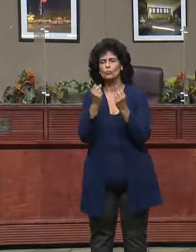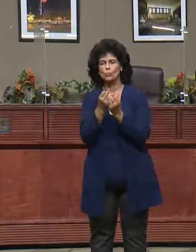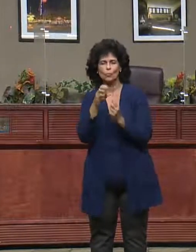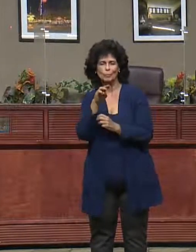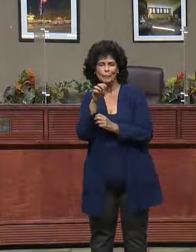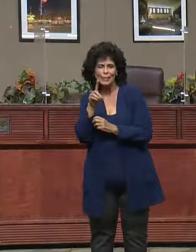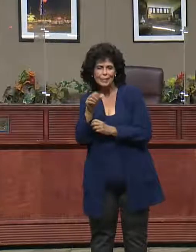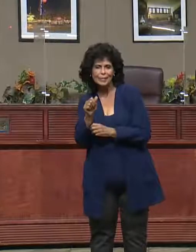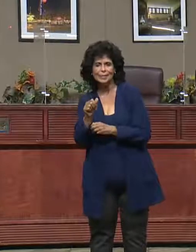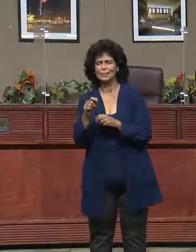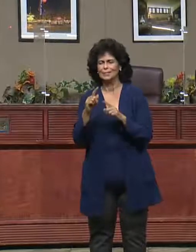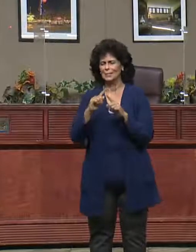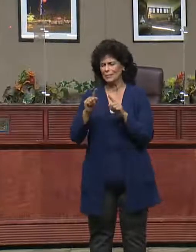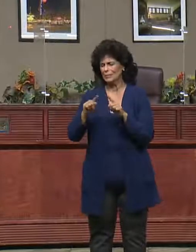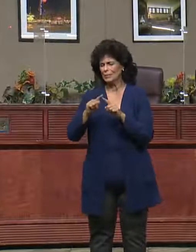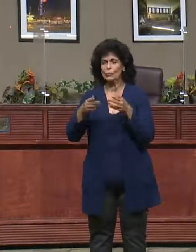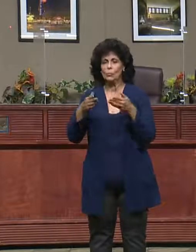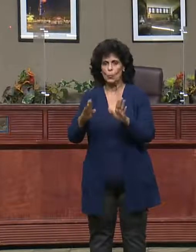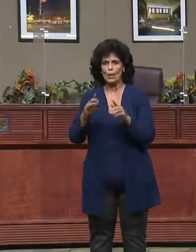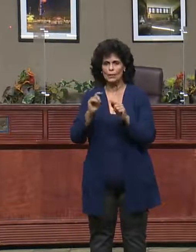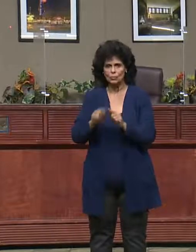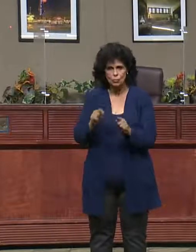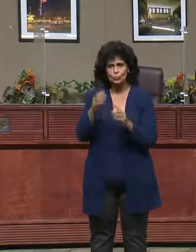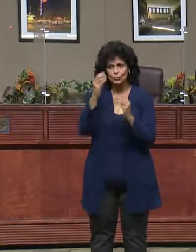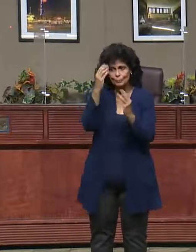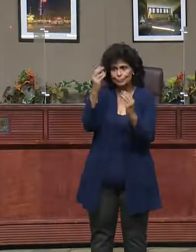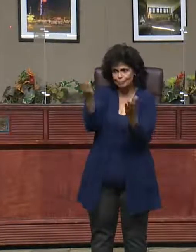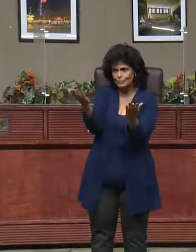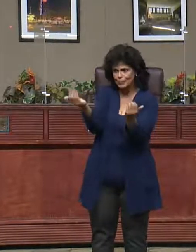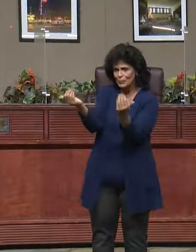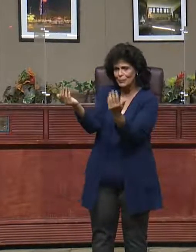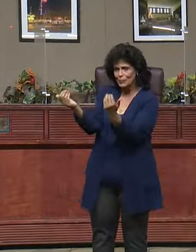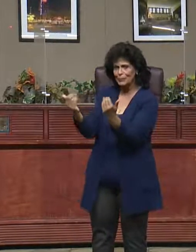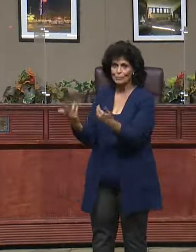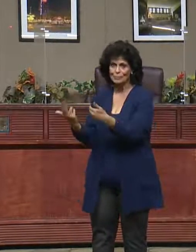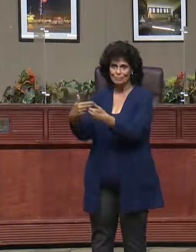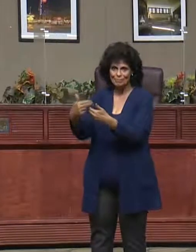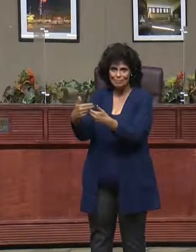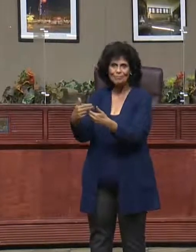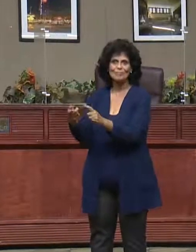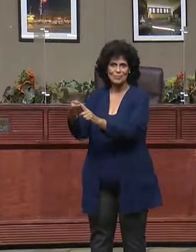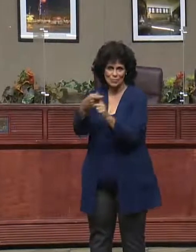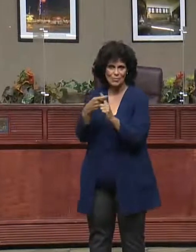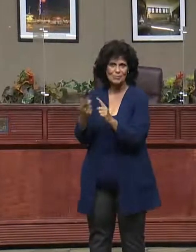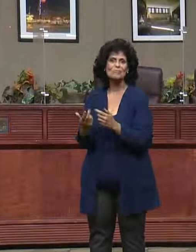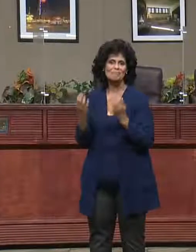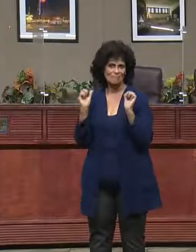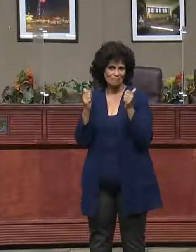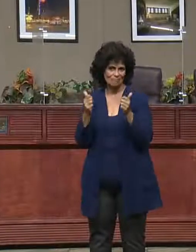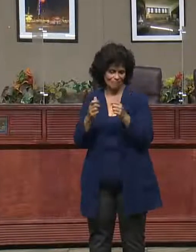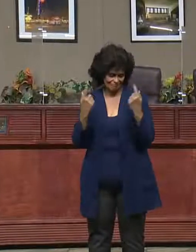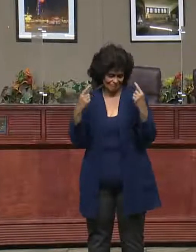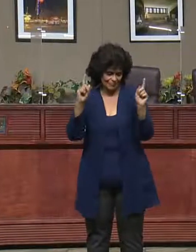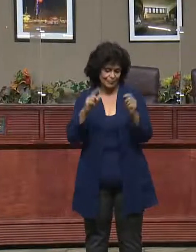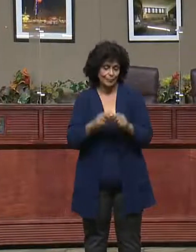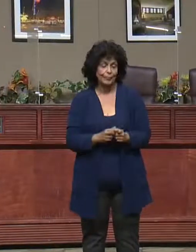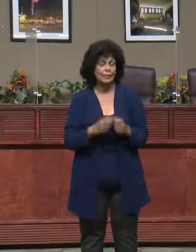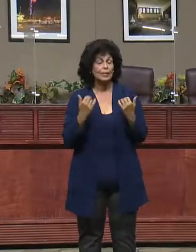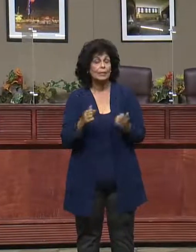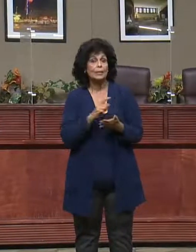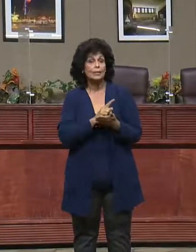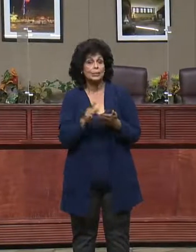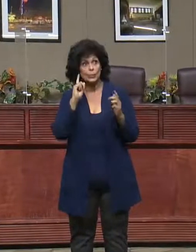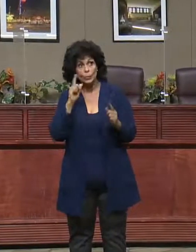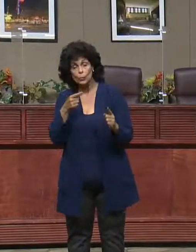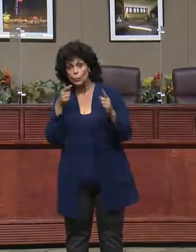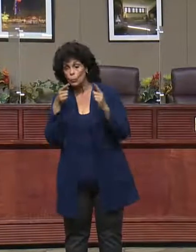many of the candidates, et cetera. So now, as we transition, let me talk a little bit our goals for this week. We are yet at another